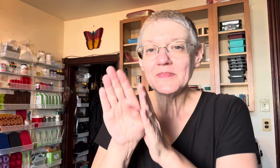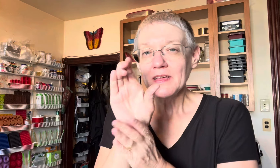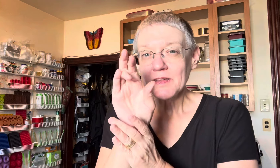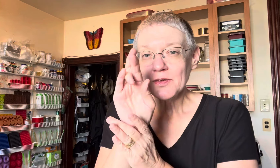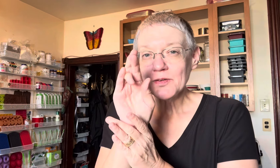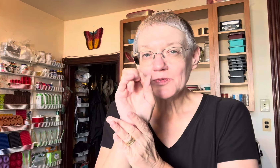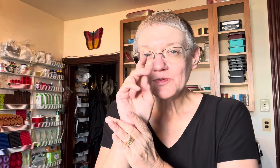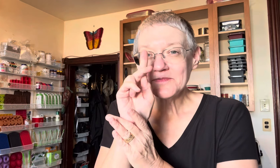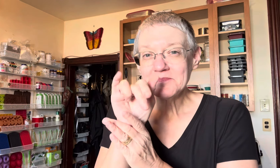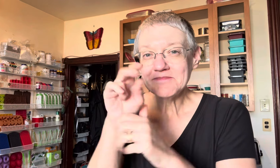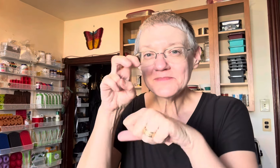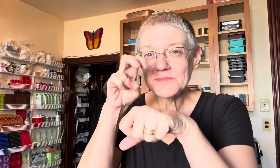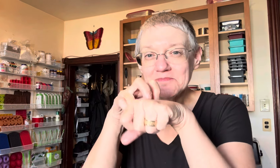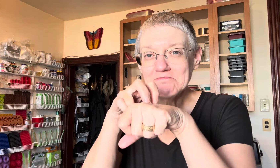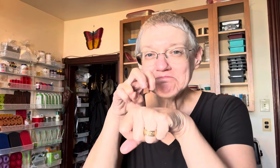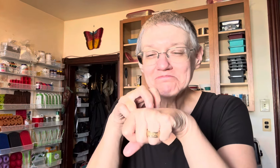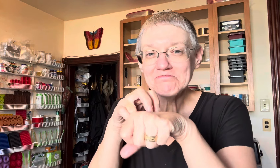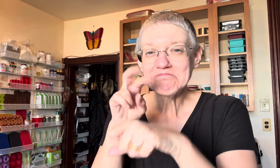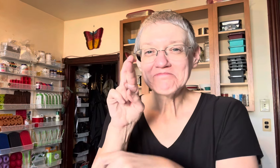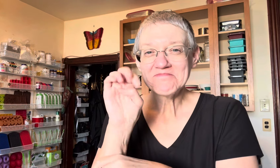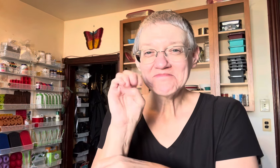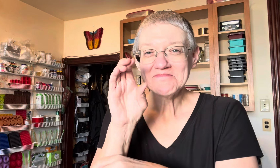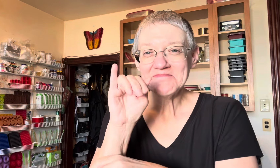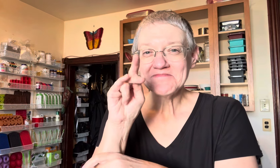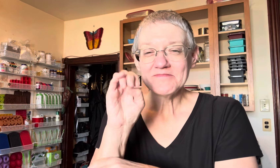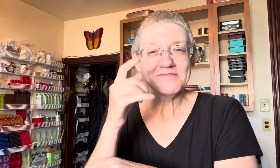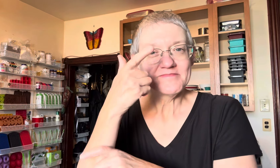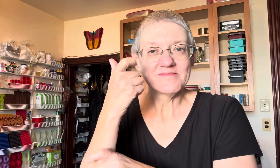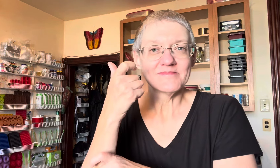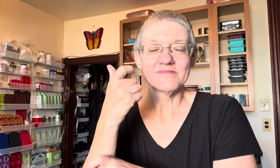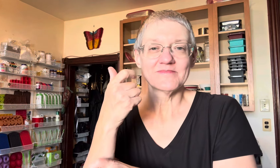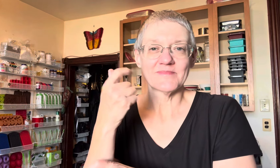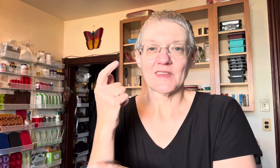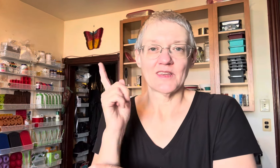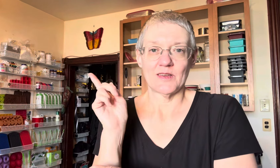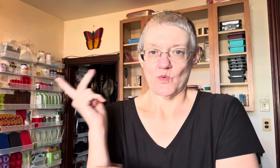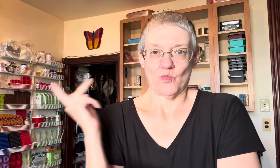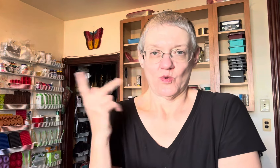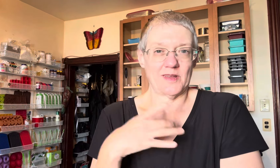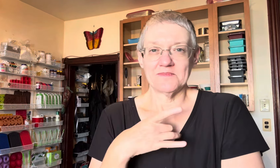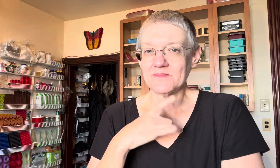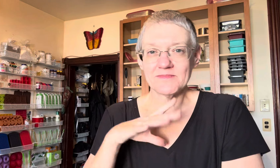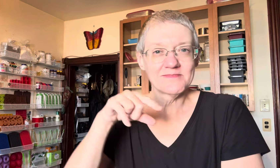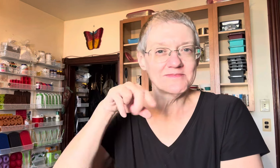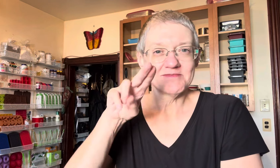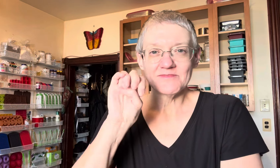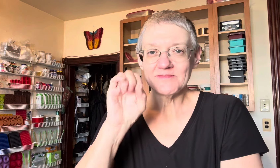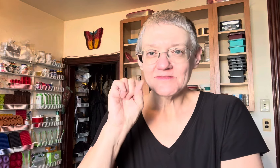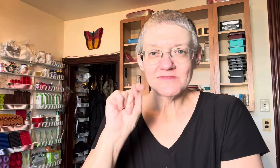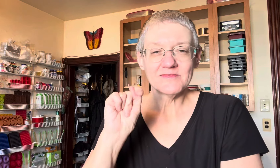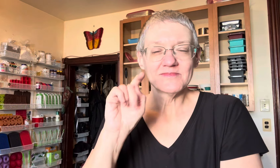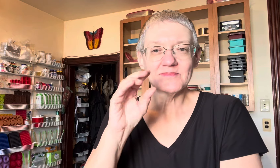recipe developing a crispy chip because we don't like Quest and we don't like